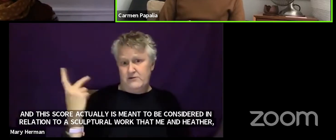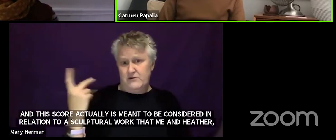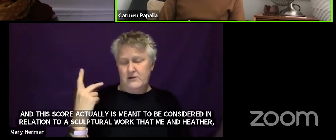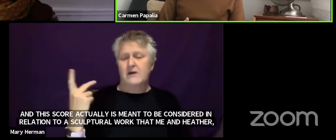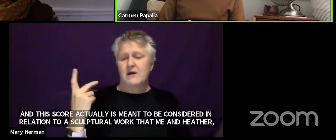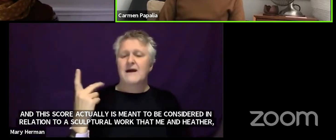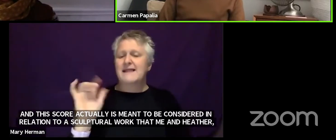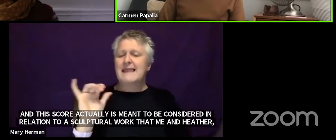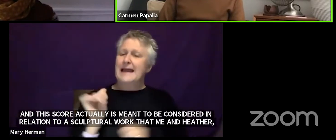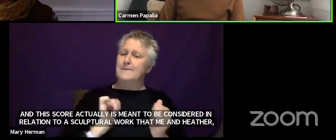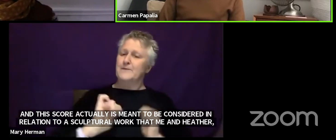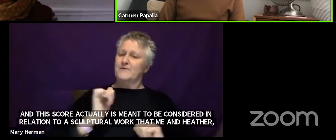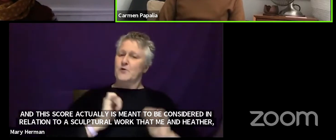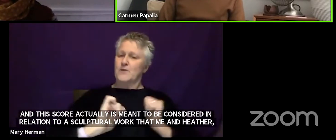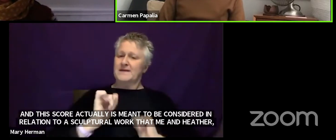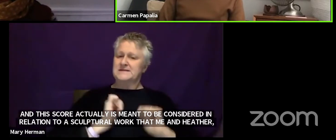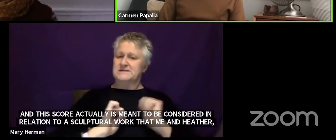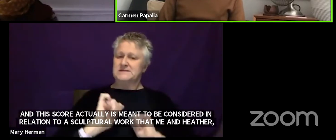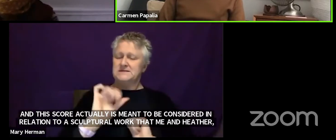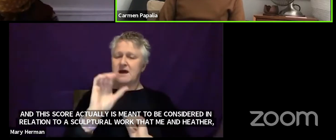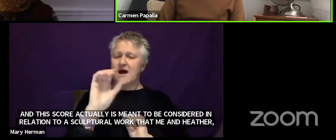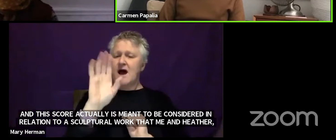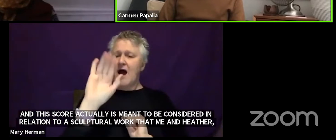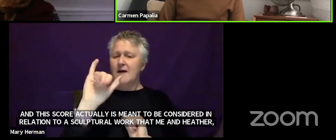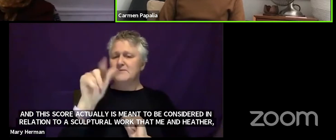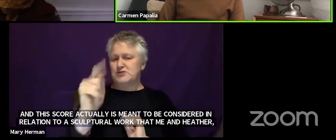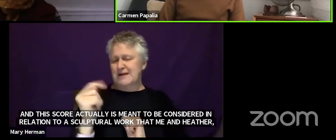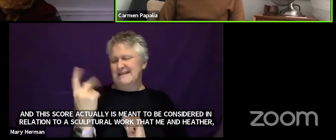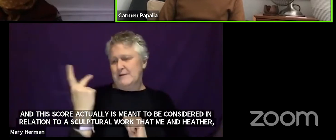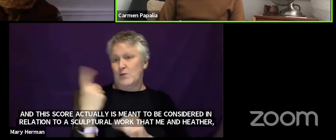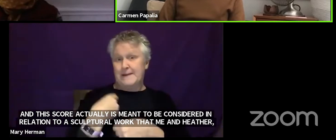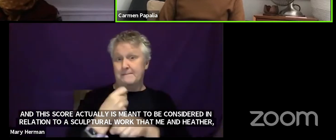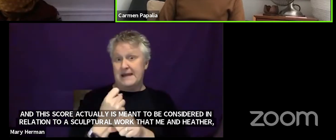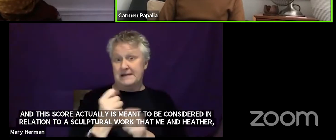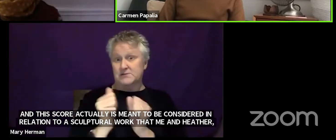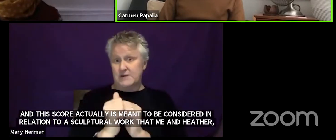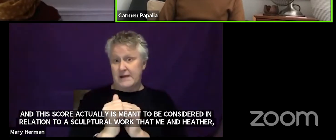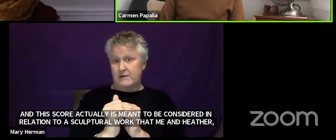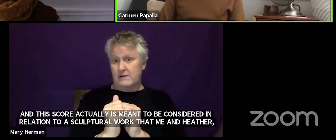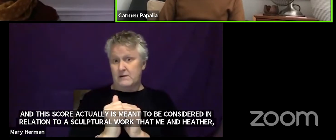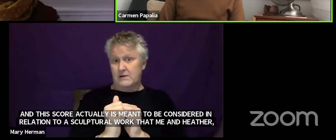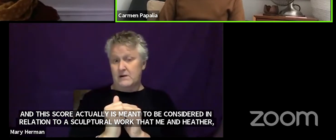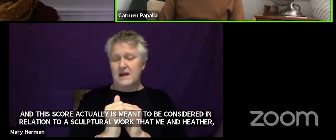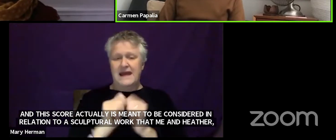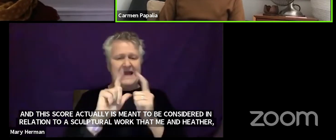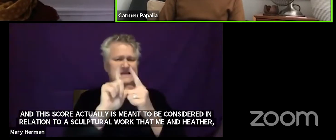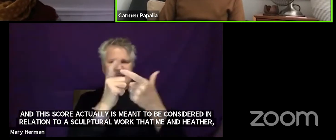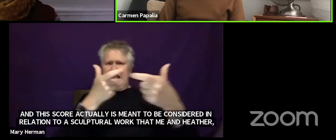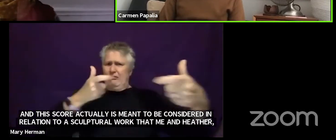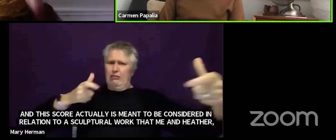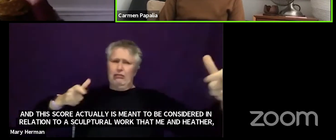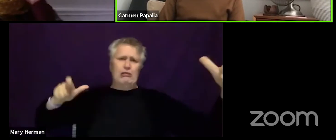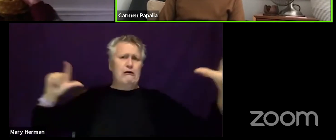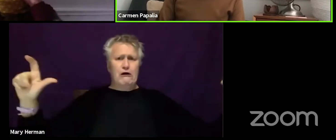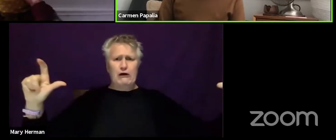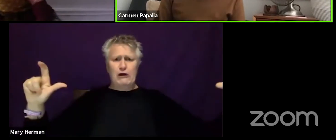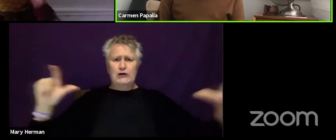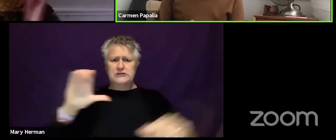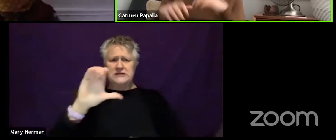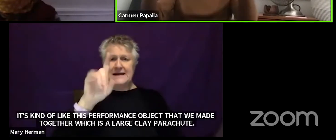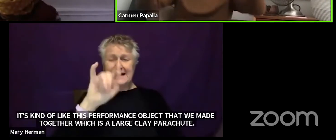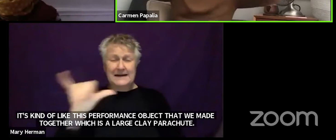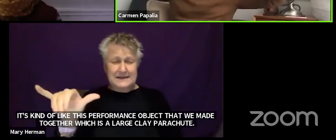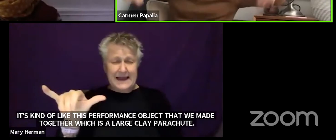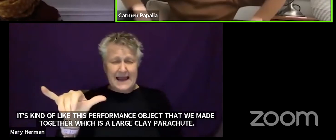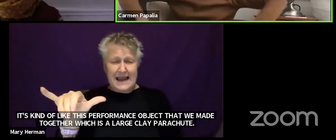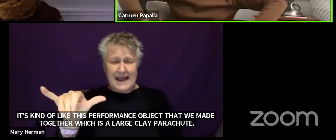performance object that we made together, which is a large play parachute. So like the ones that you would experience in grade